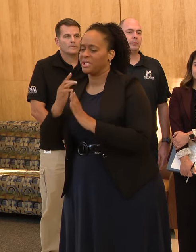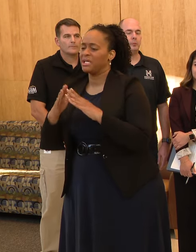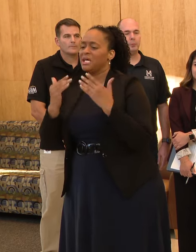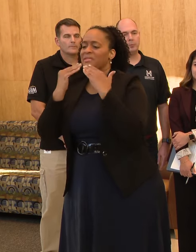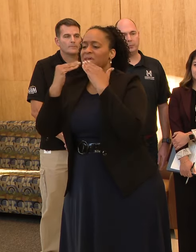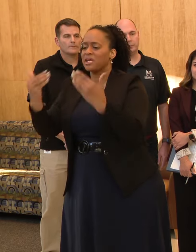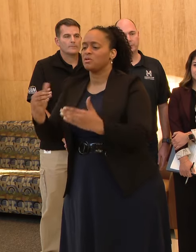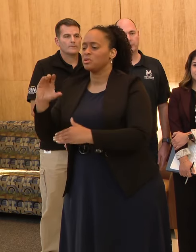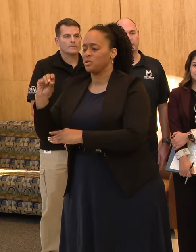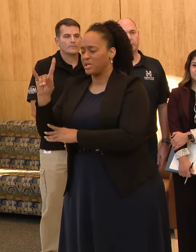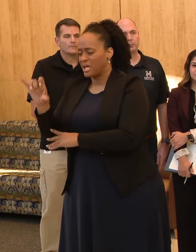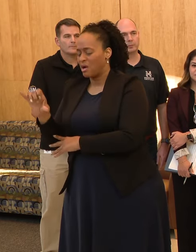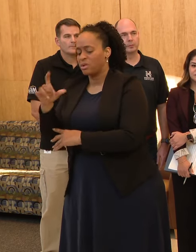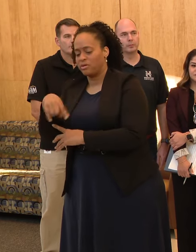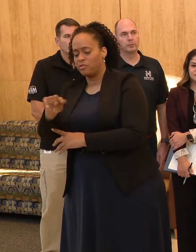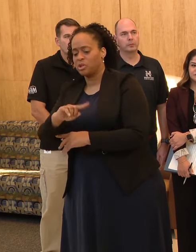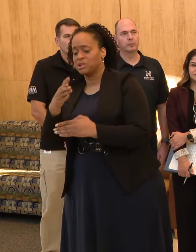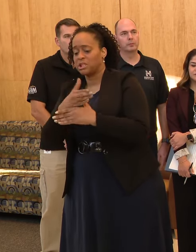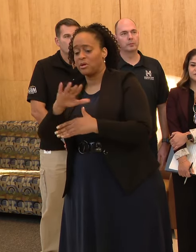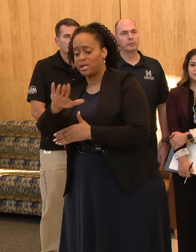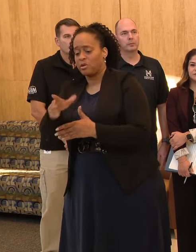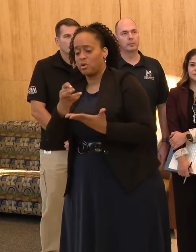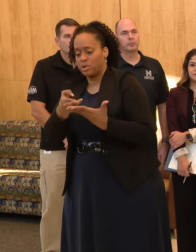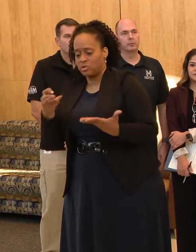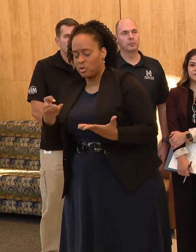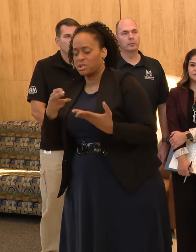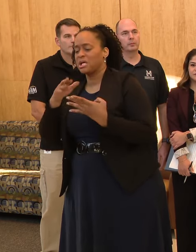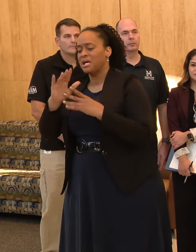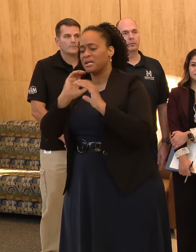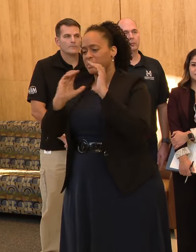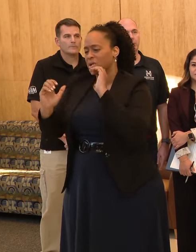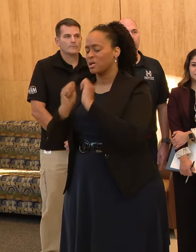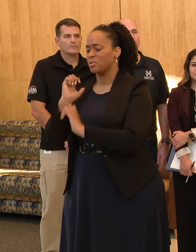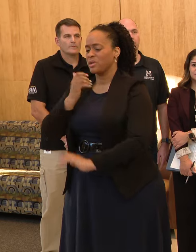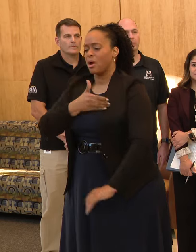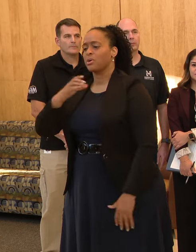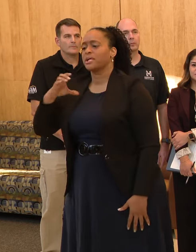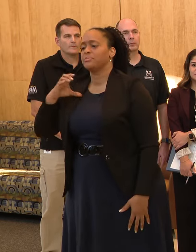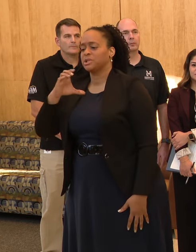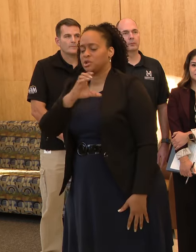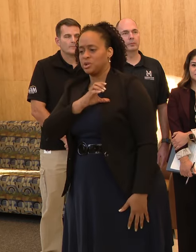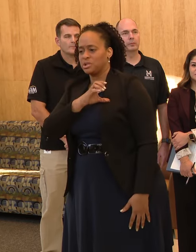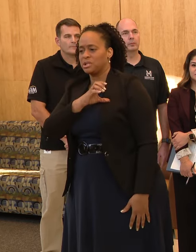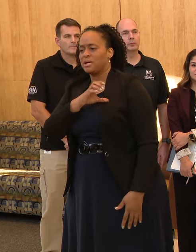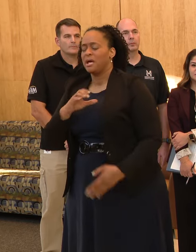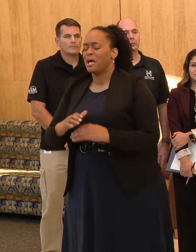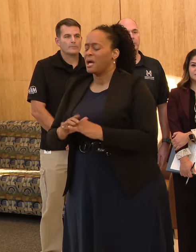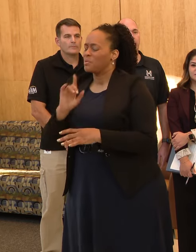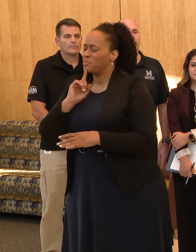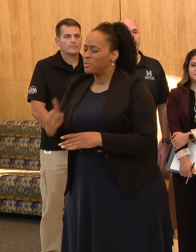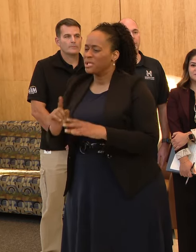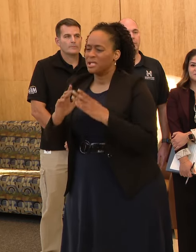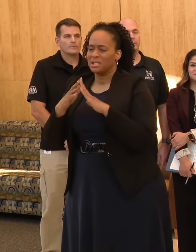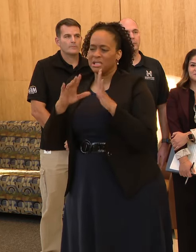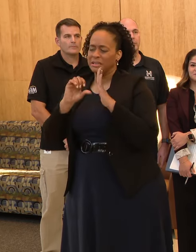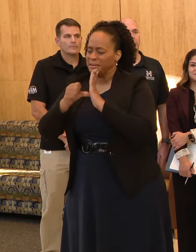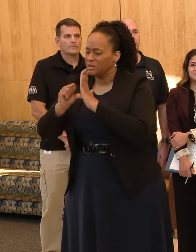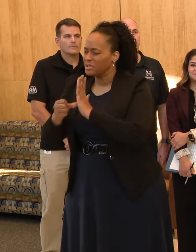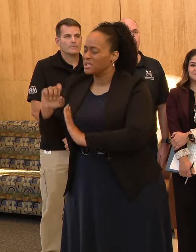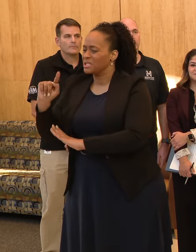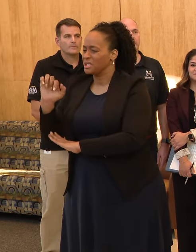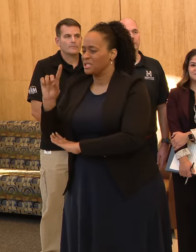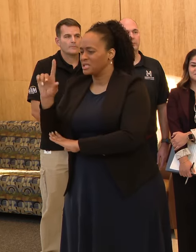the county for sharing their resources, communicating with our commissioners. I can't say enough about TxDOT.